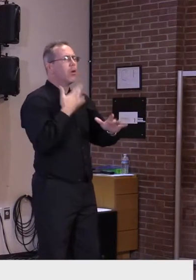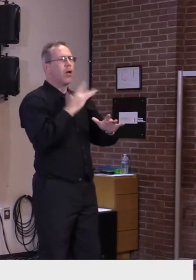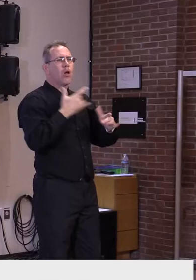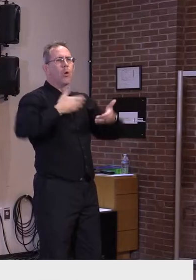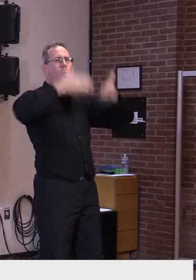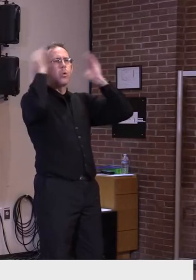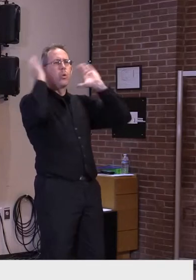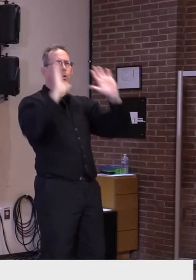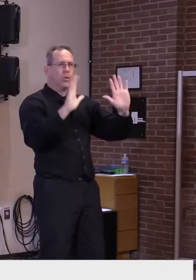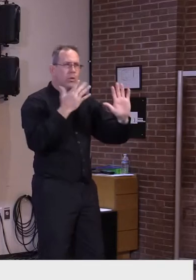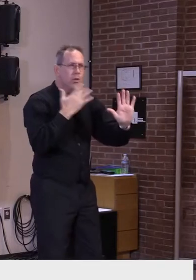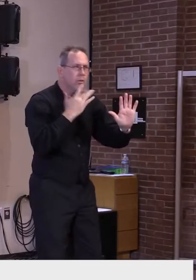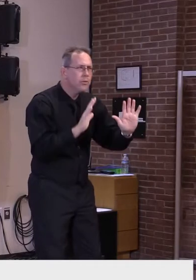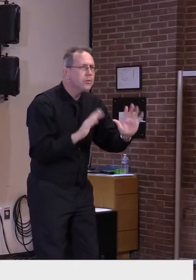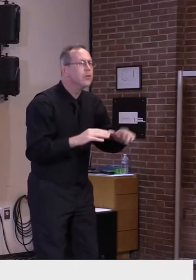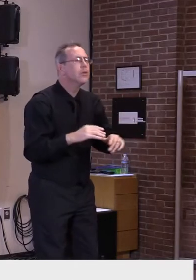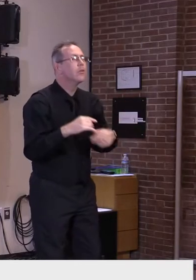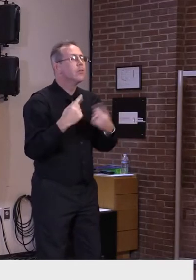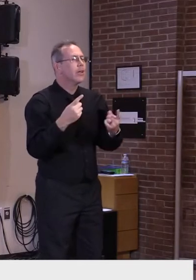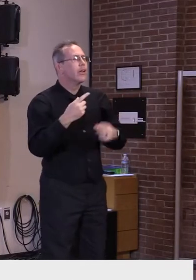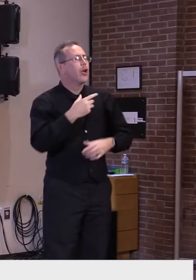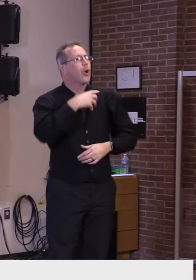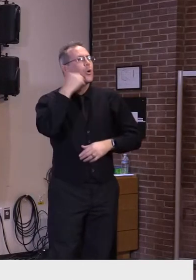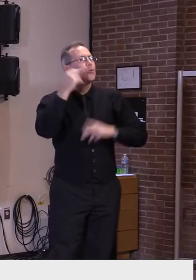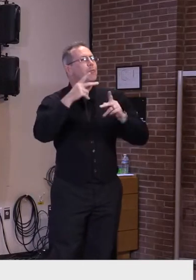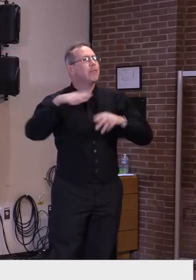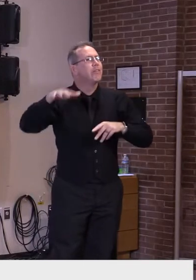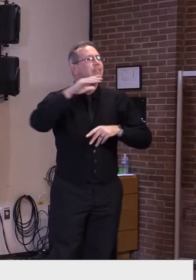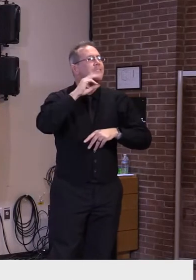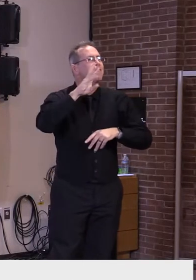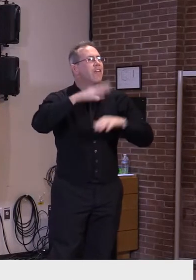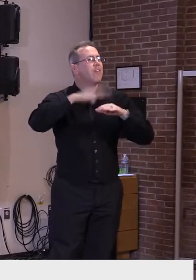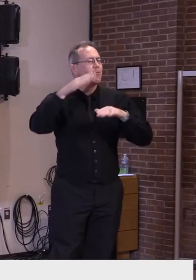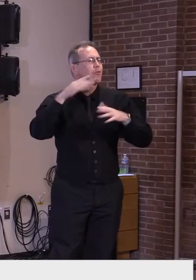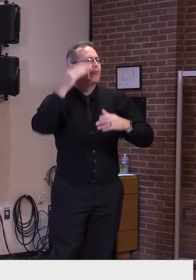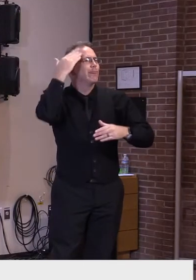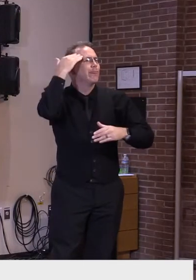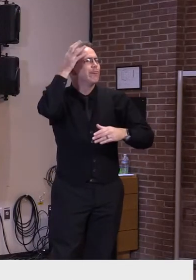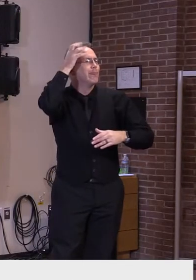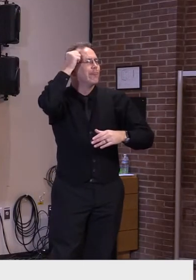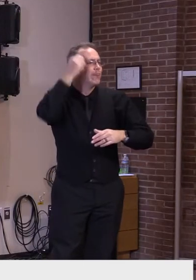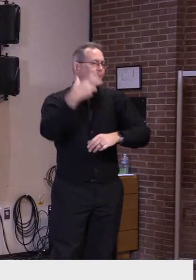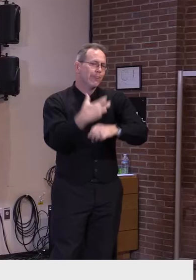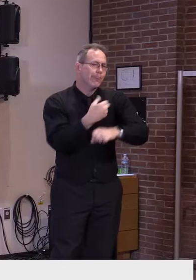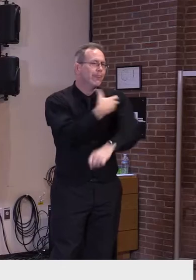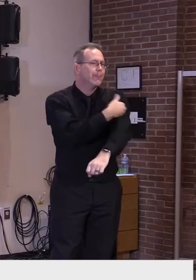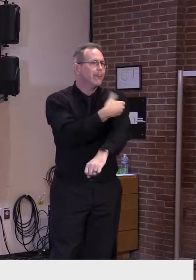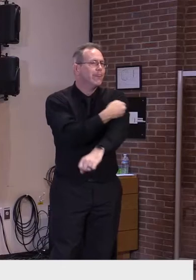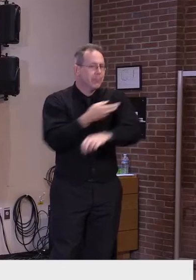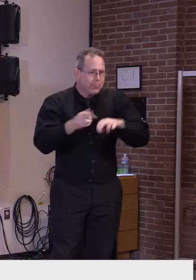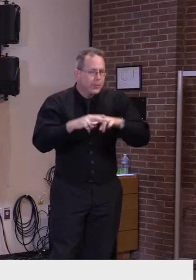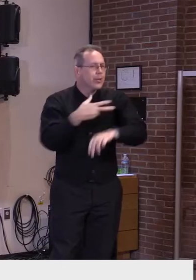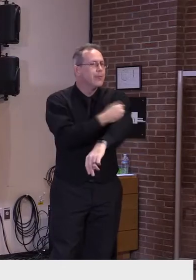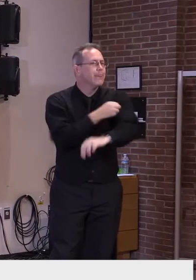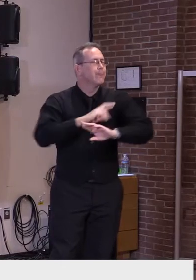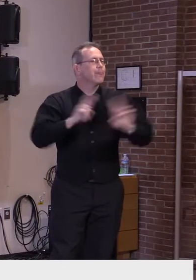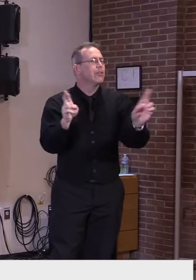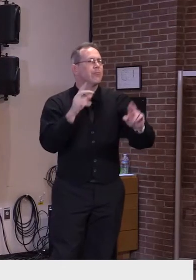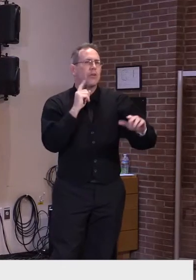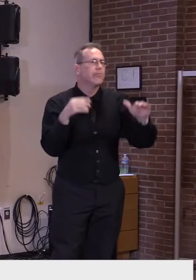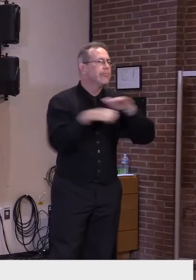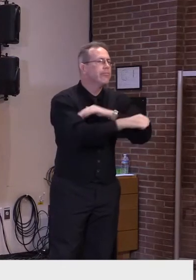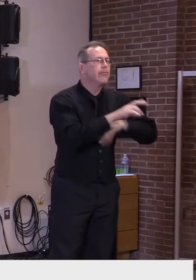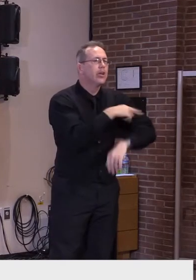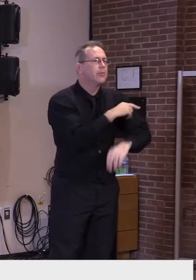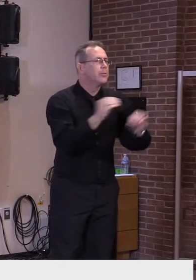vulnerable protected, not having that rate increase, which would put additional pressure on our healthcare system. And you